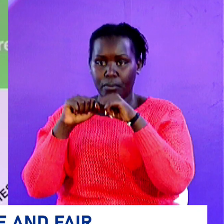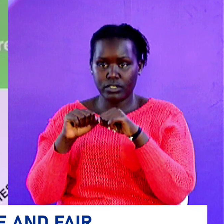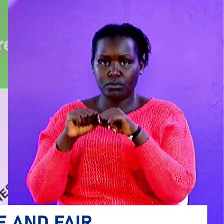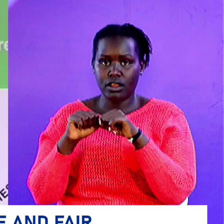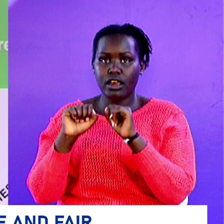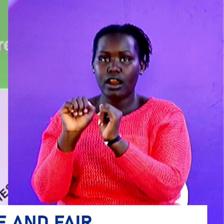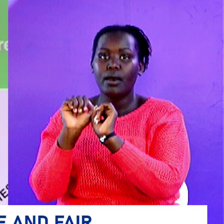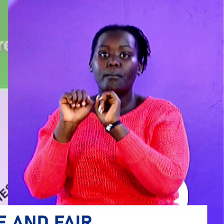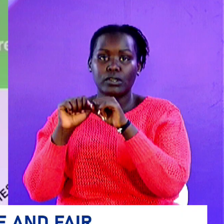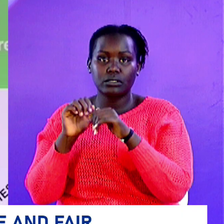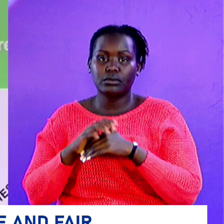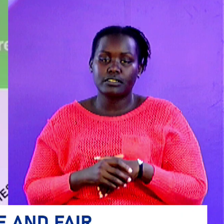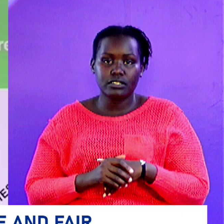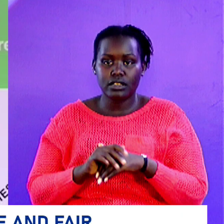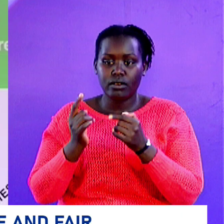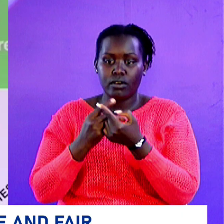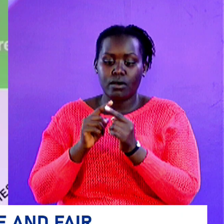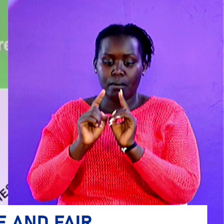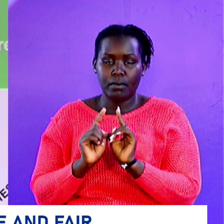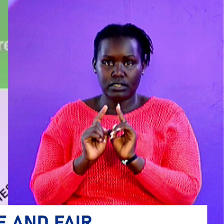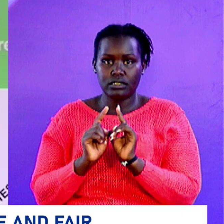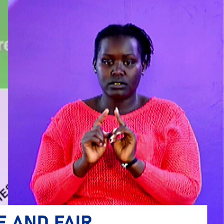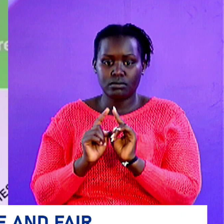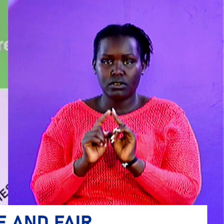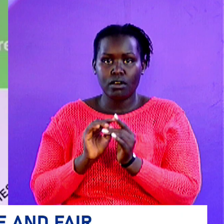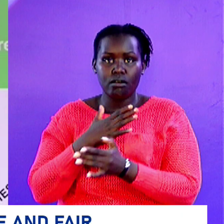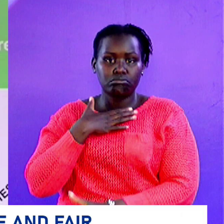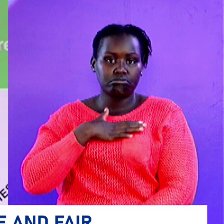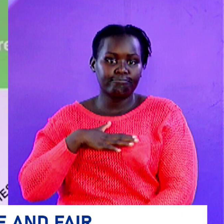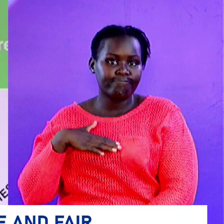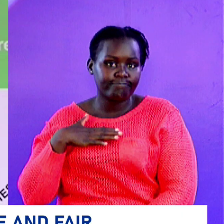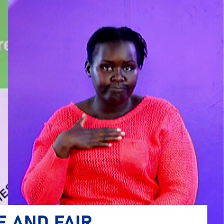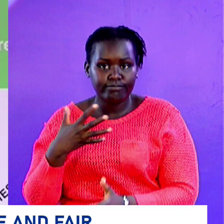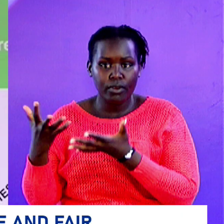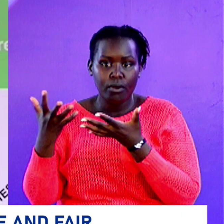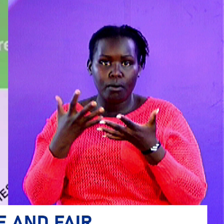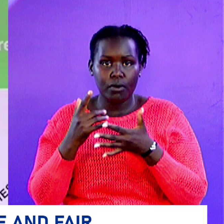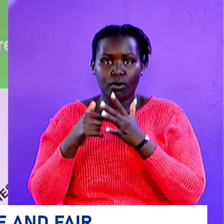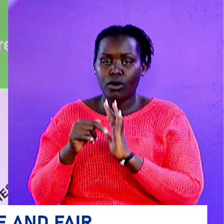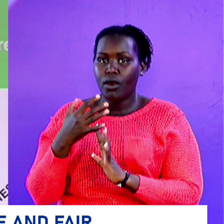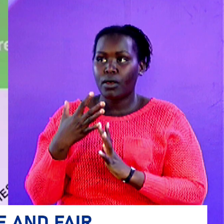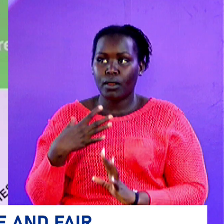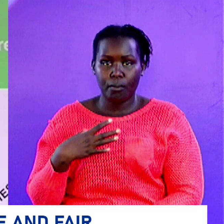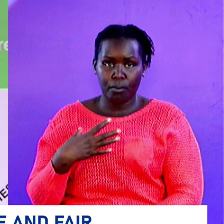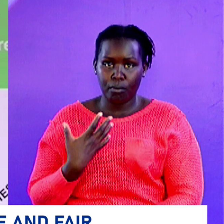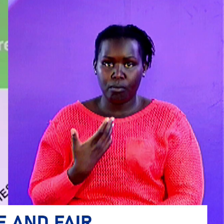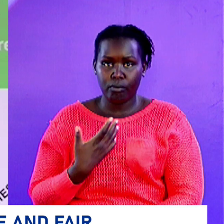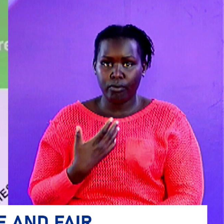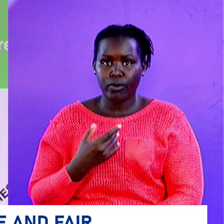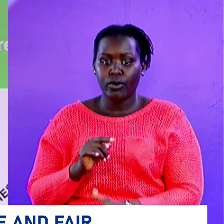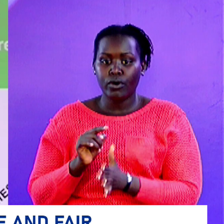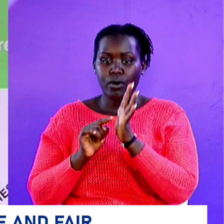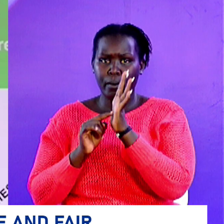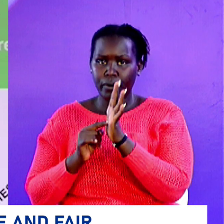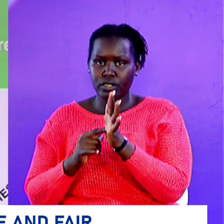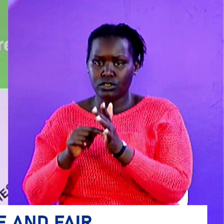impossibility. But if there are loopholes, please bring those point out to us